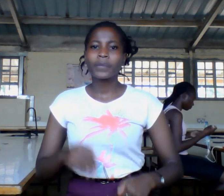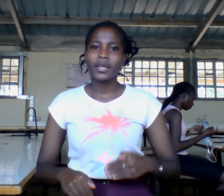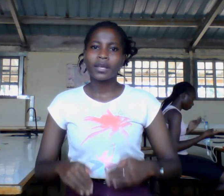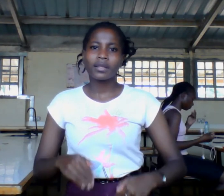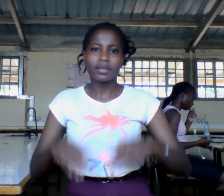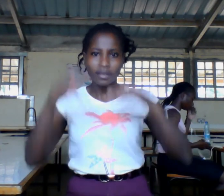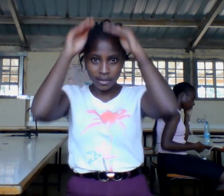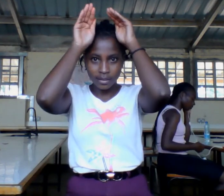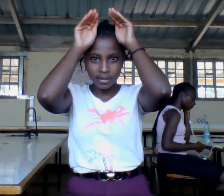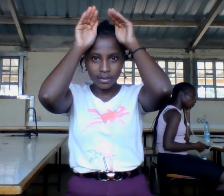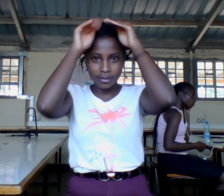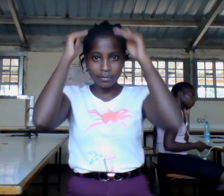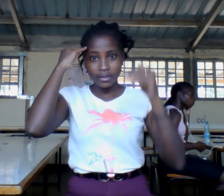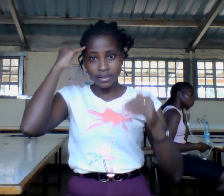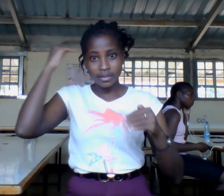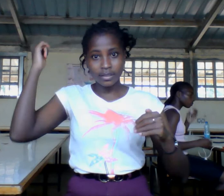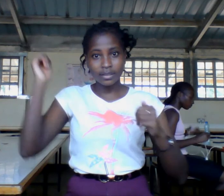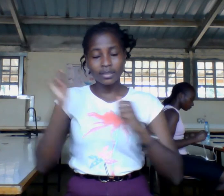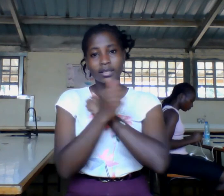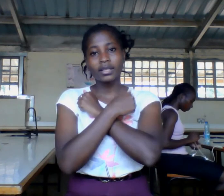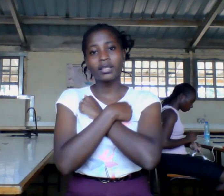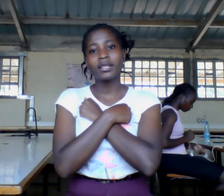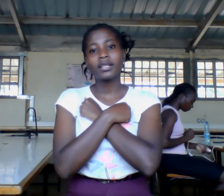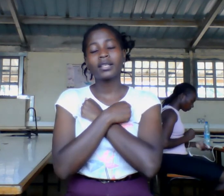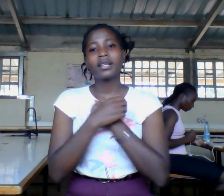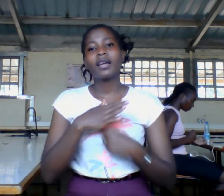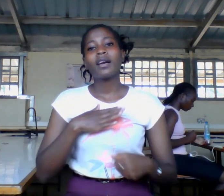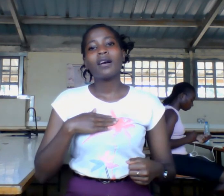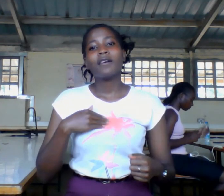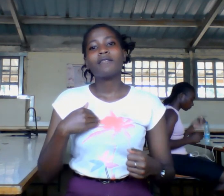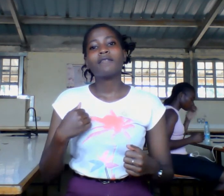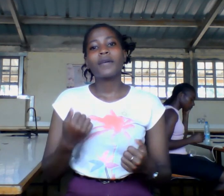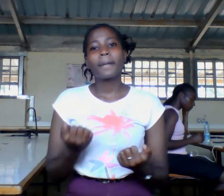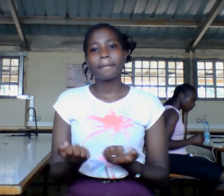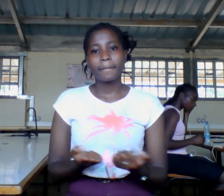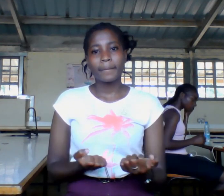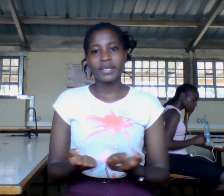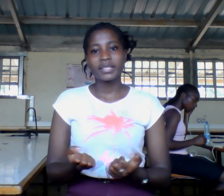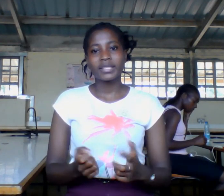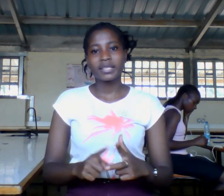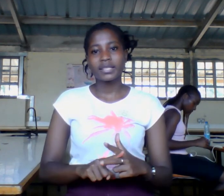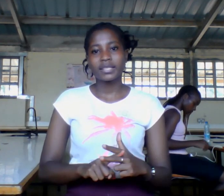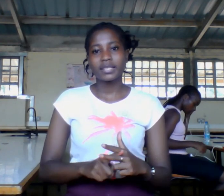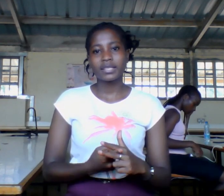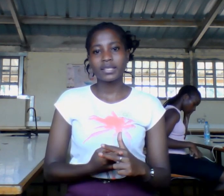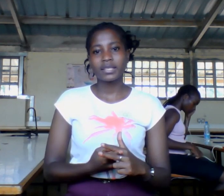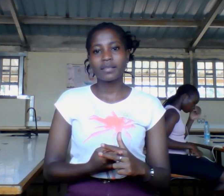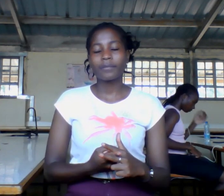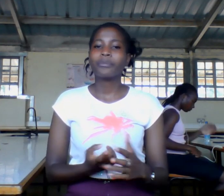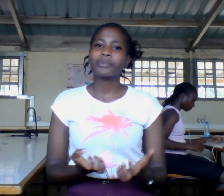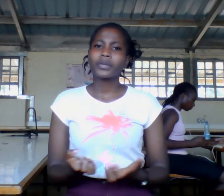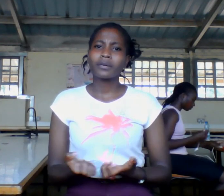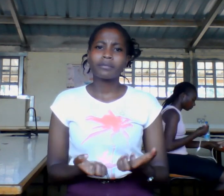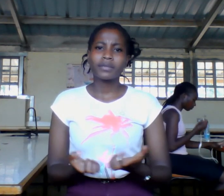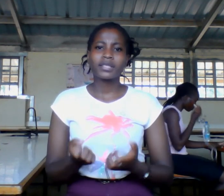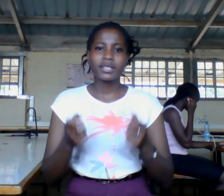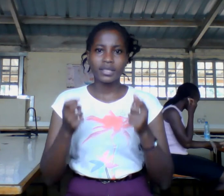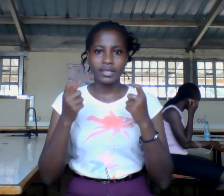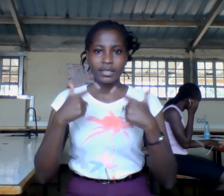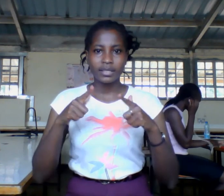idea, and together they started to trade leathers. As time went by, their business thrived. They exported as much